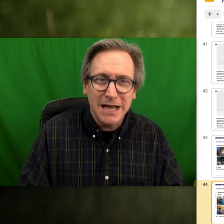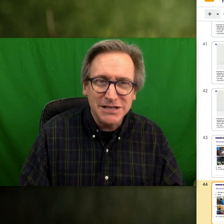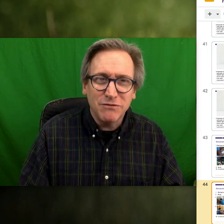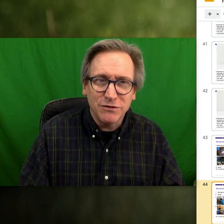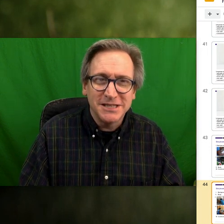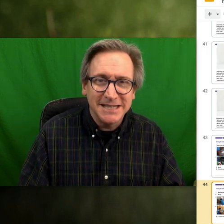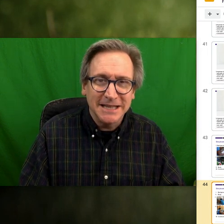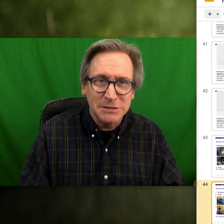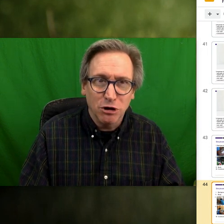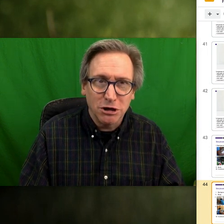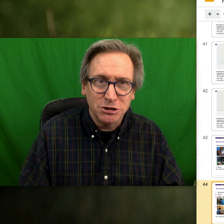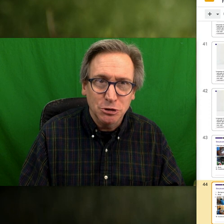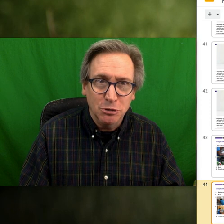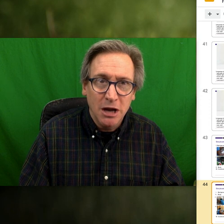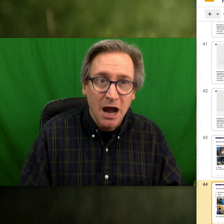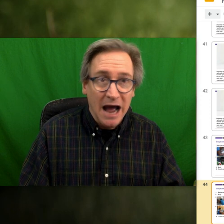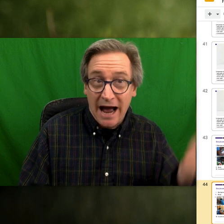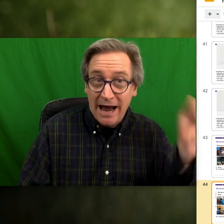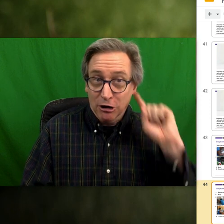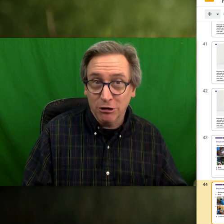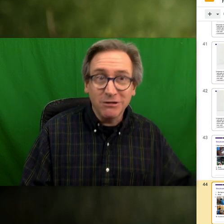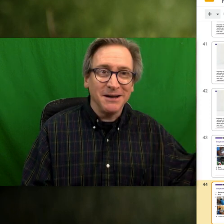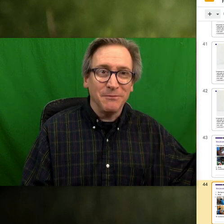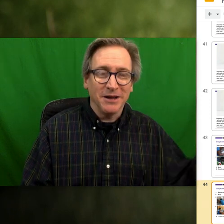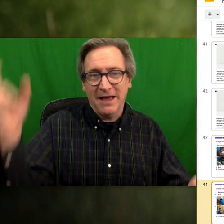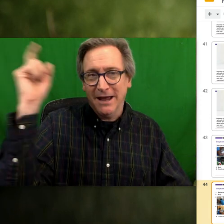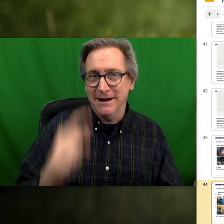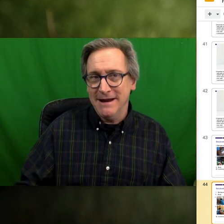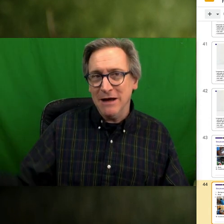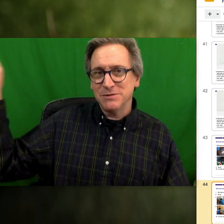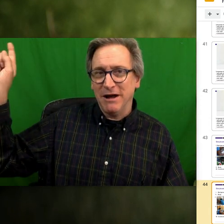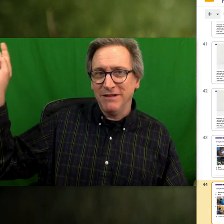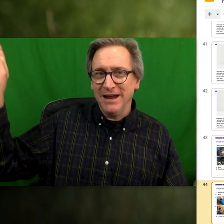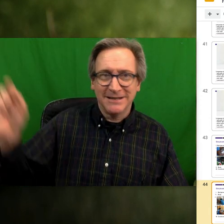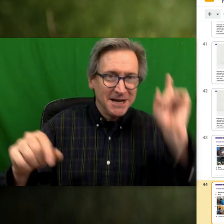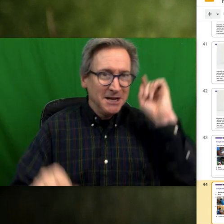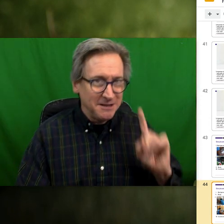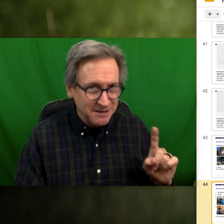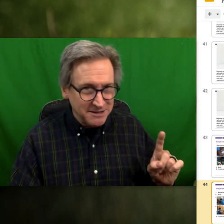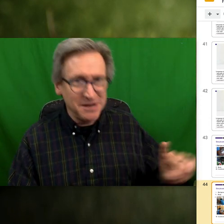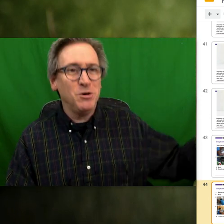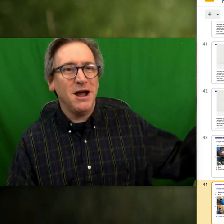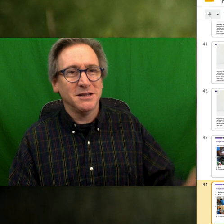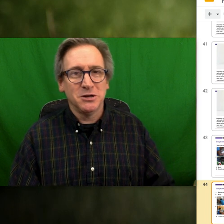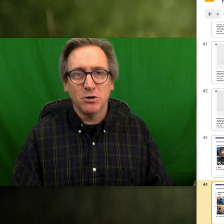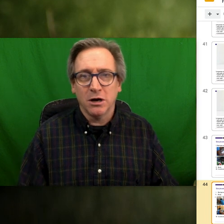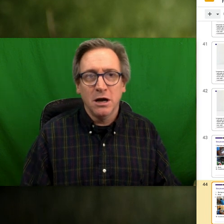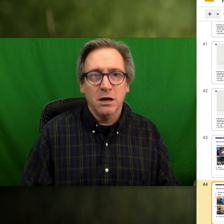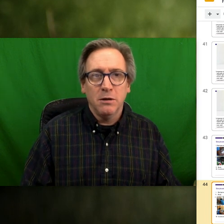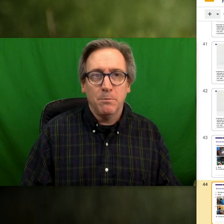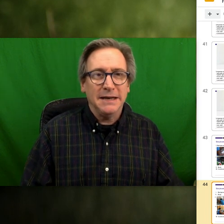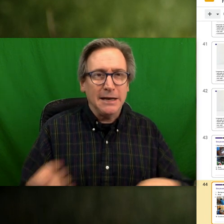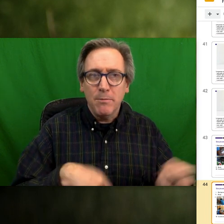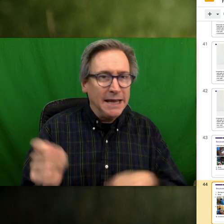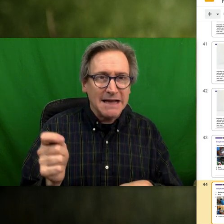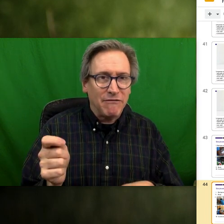There's lots of references in this book to, I heard something. They announced my flight. Someone knocked at the door,